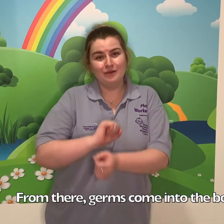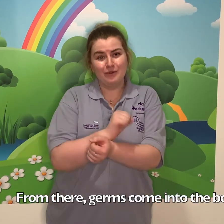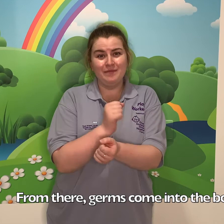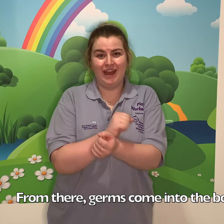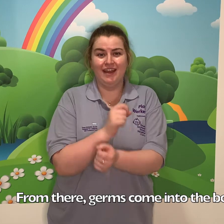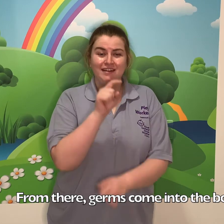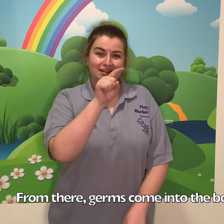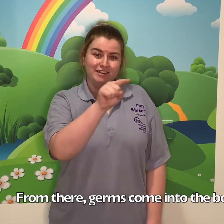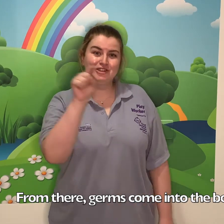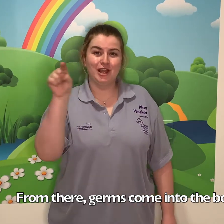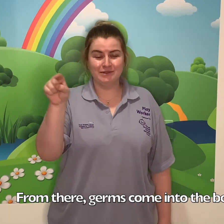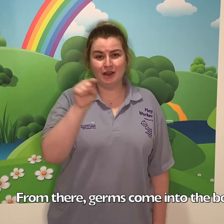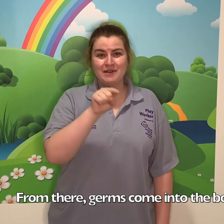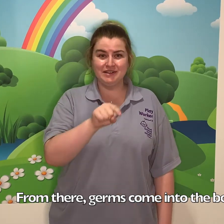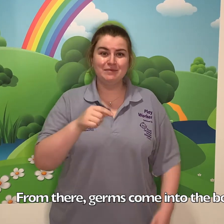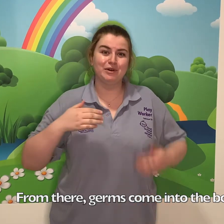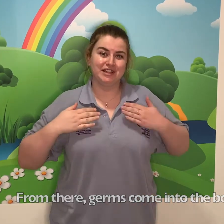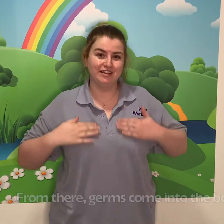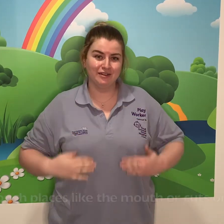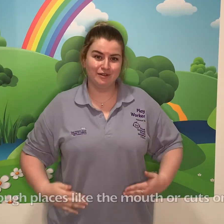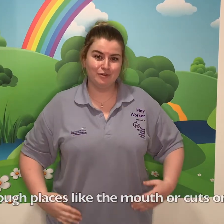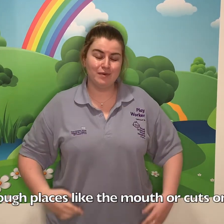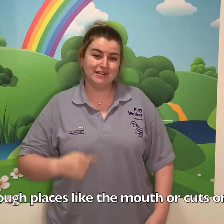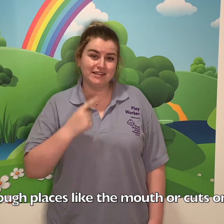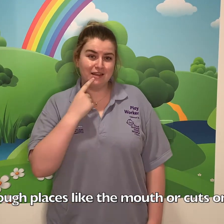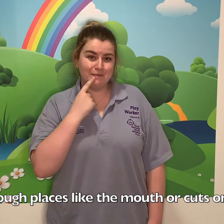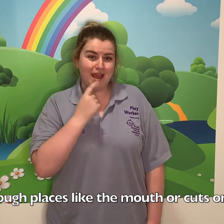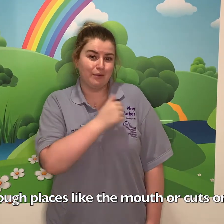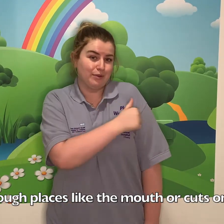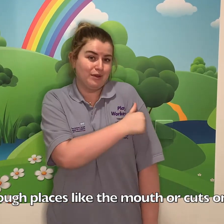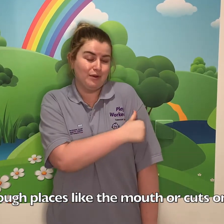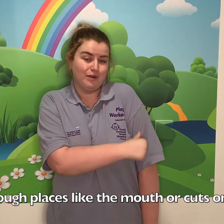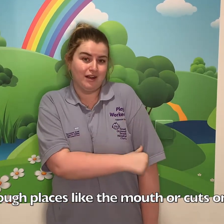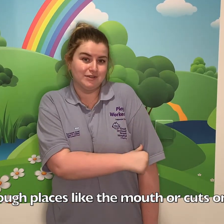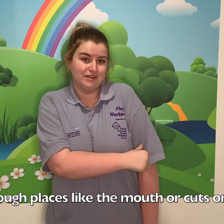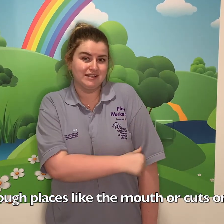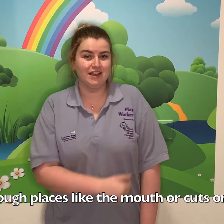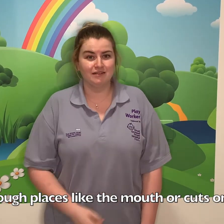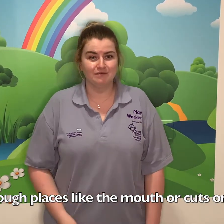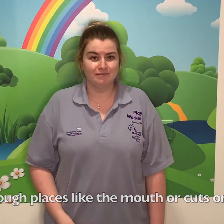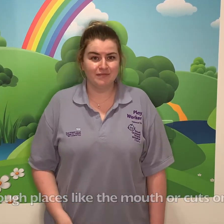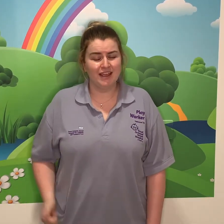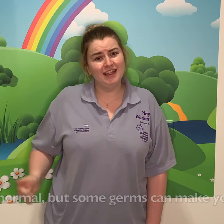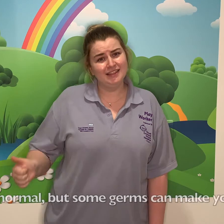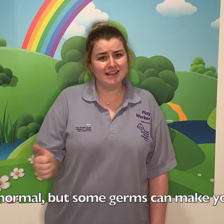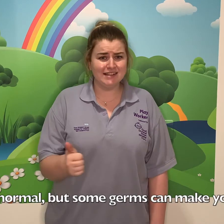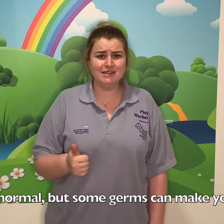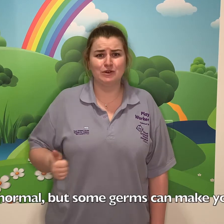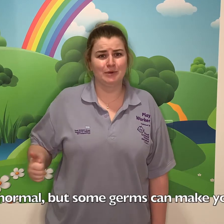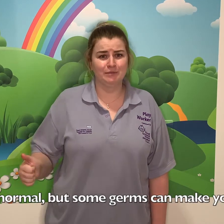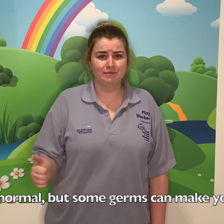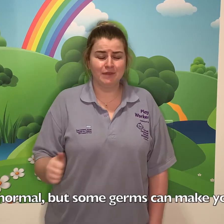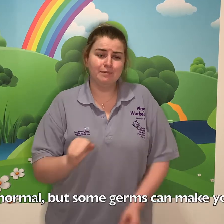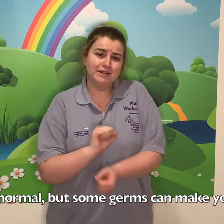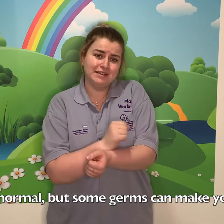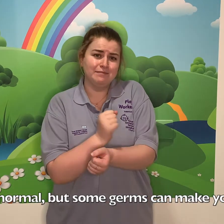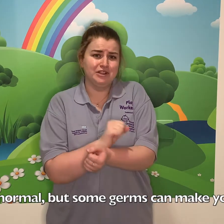From there, germs come into the body through places like the mouth or cuts on the skin. This is normal, but some